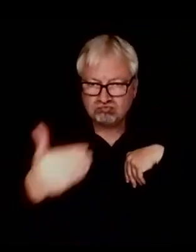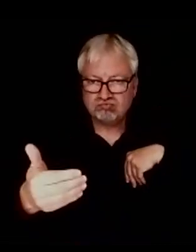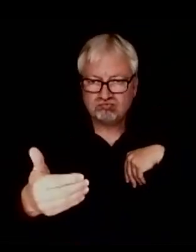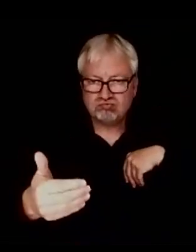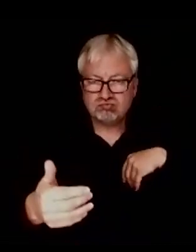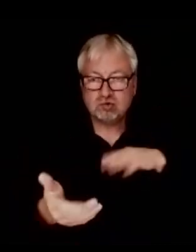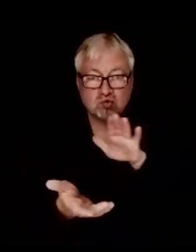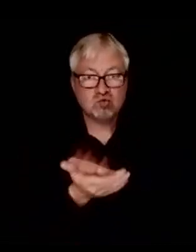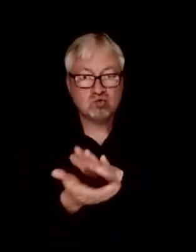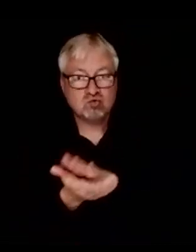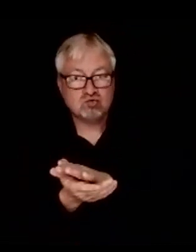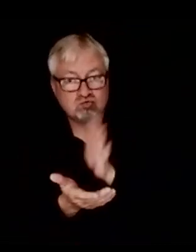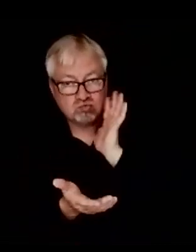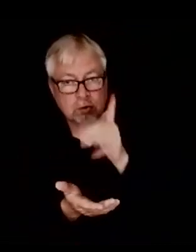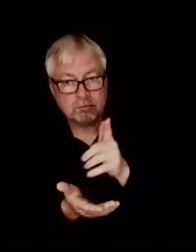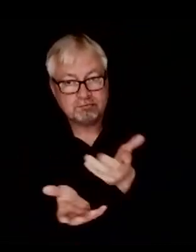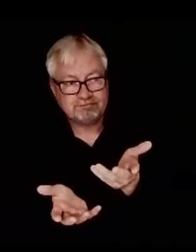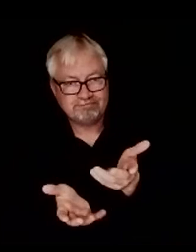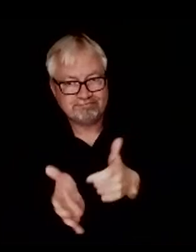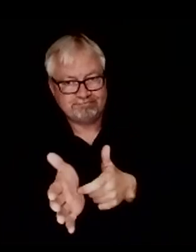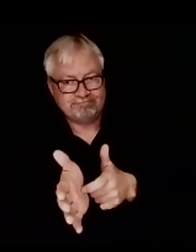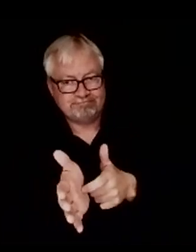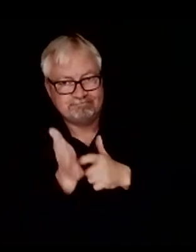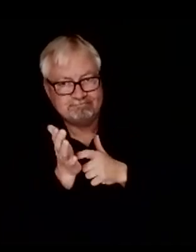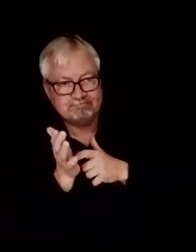child without the parents' consent.